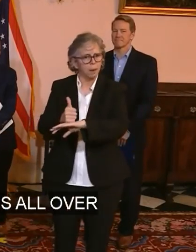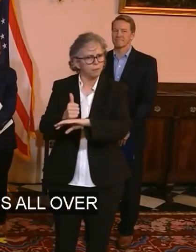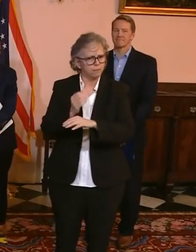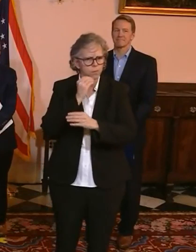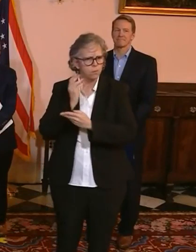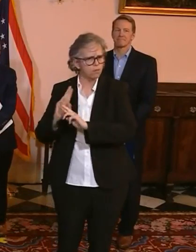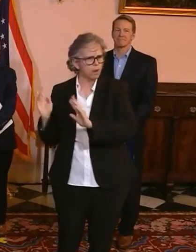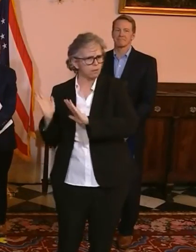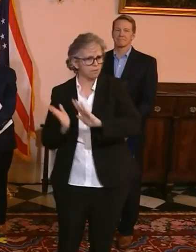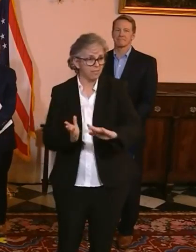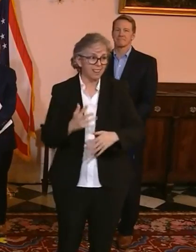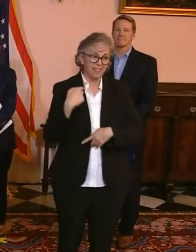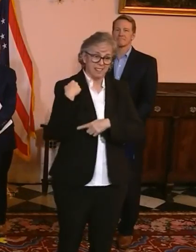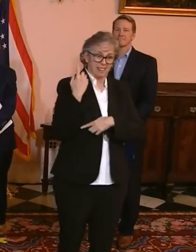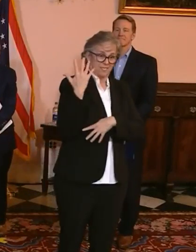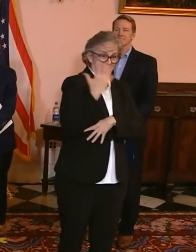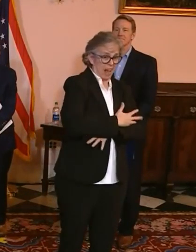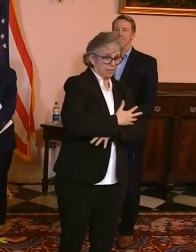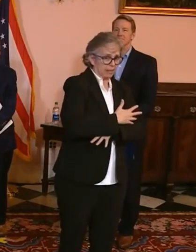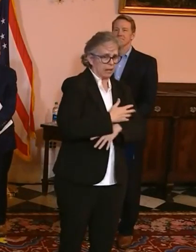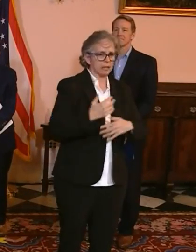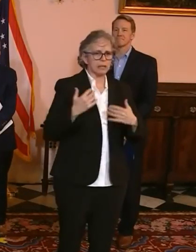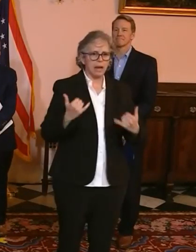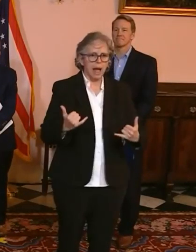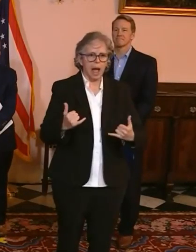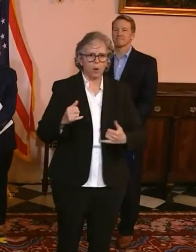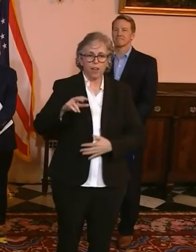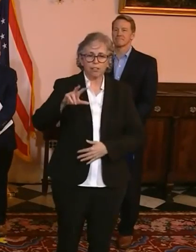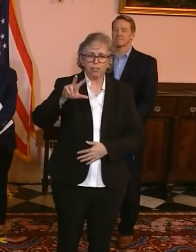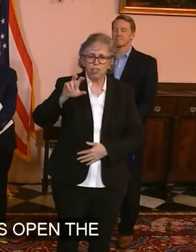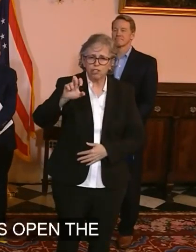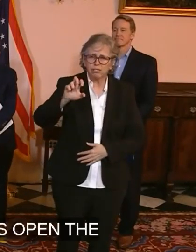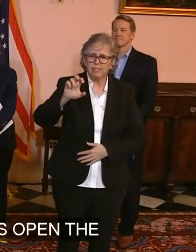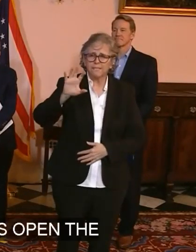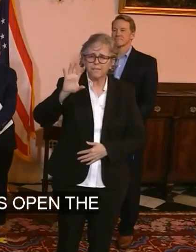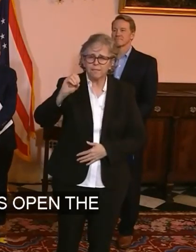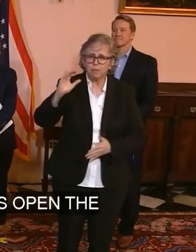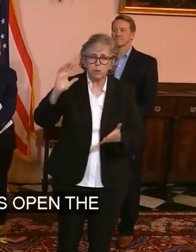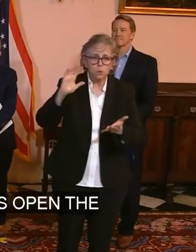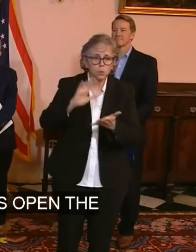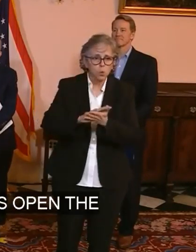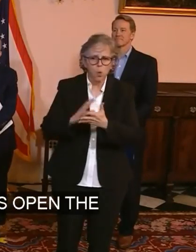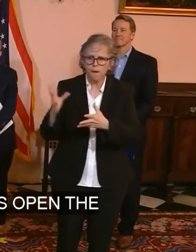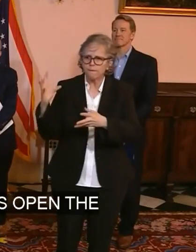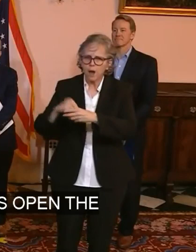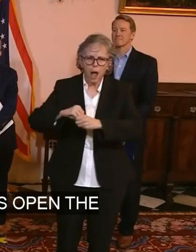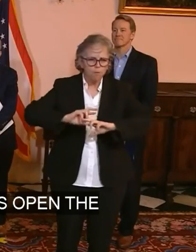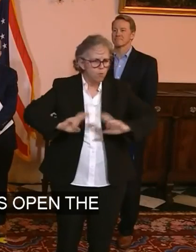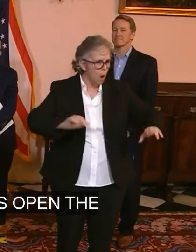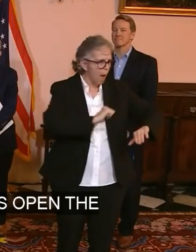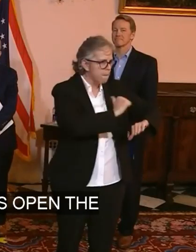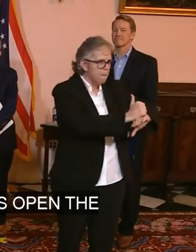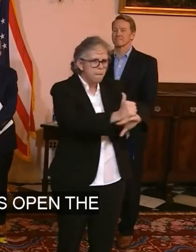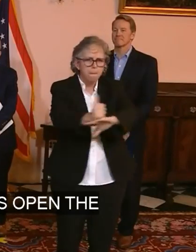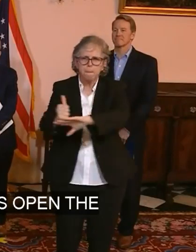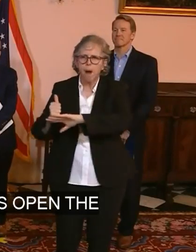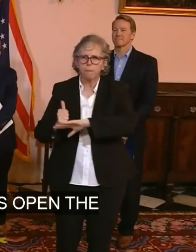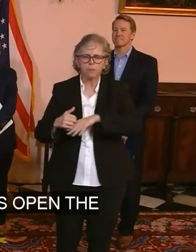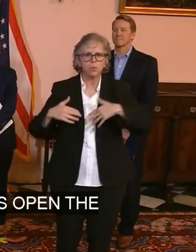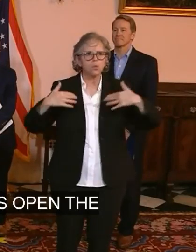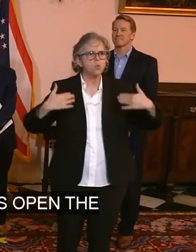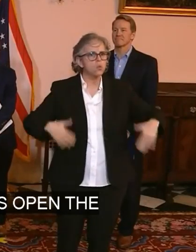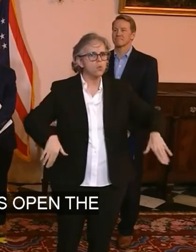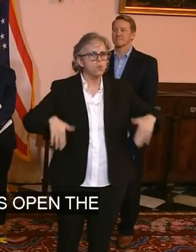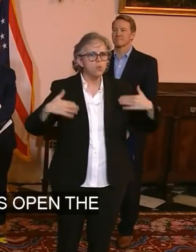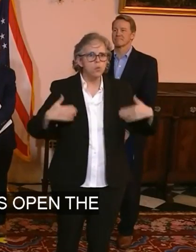to provide meals. Because of social distancing, we have to figure out kind of new